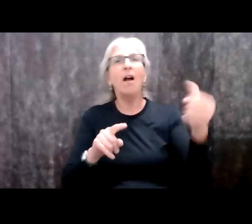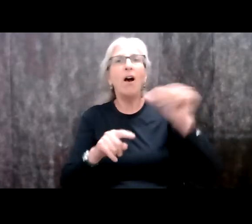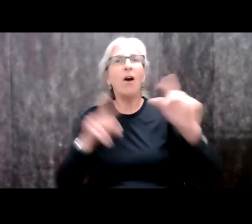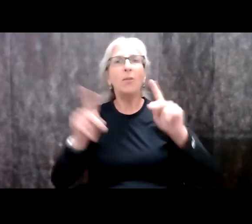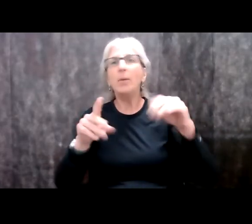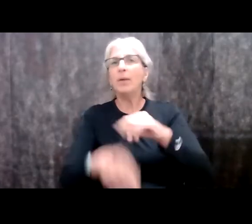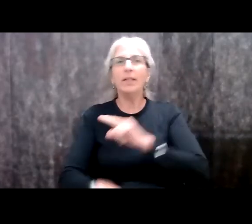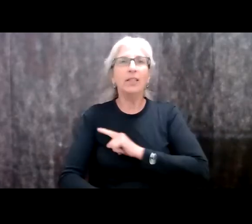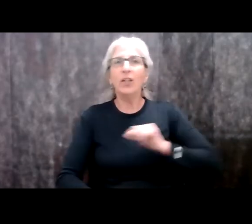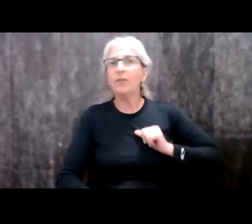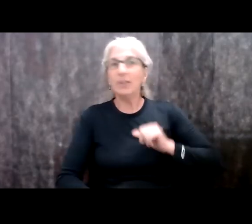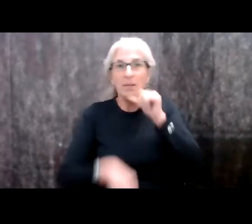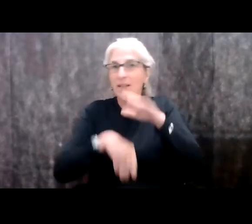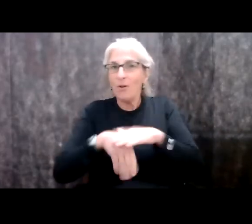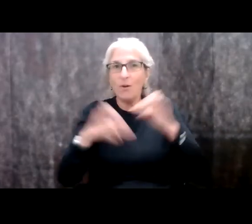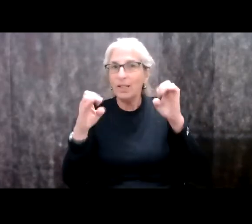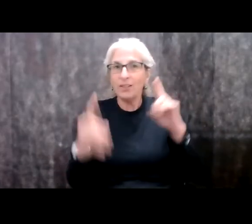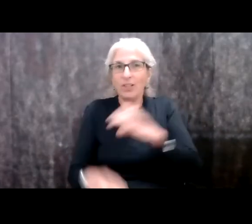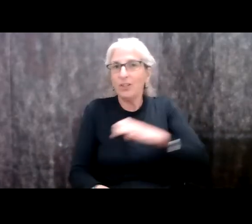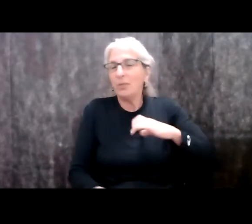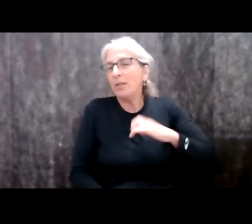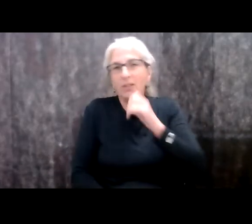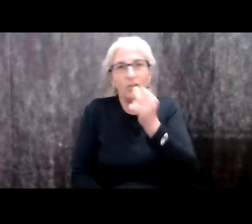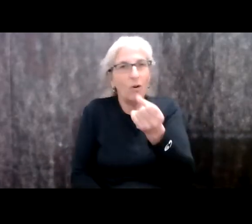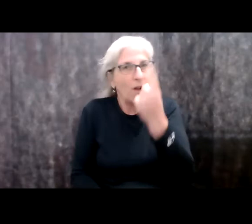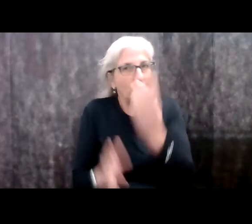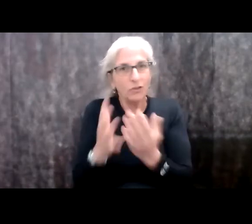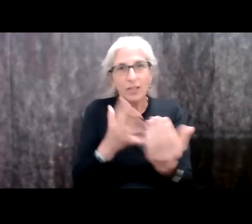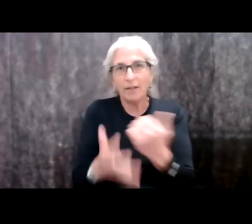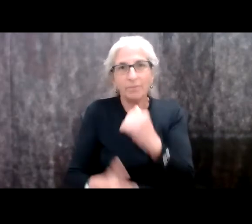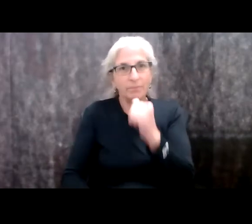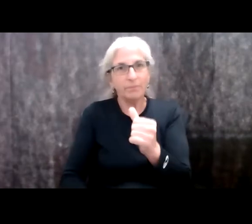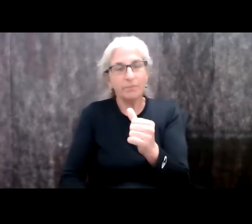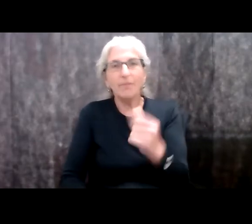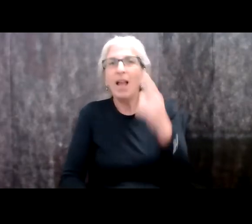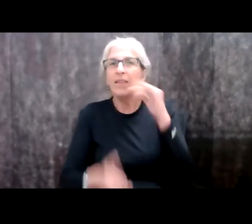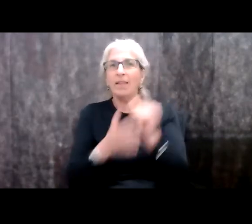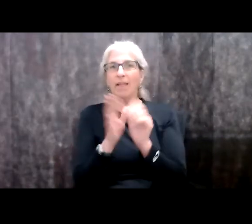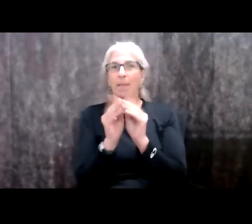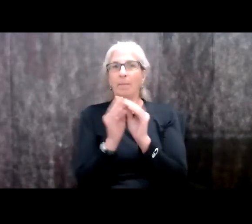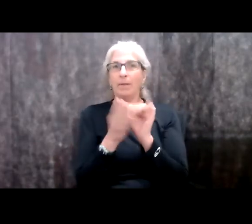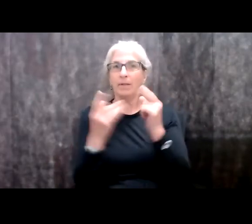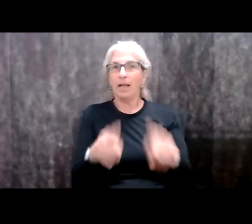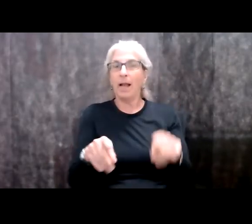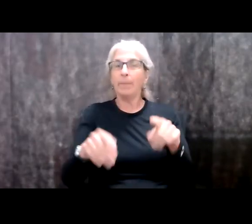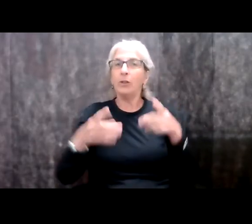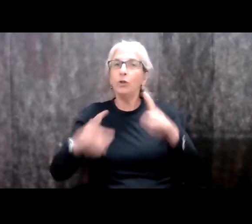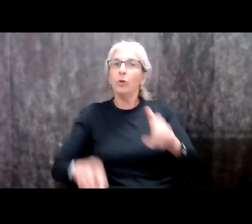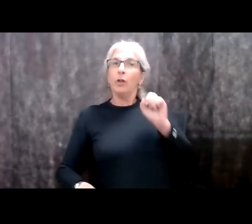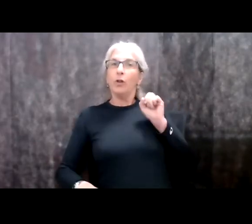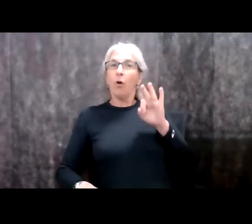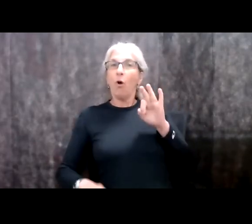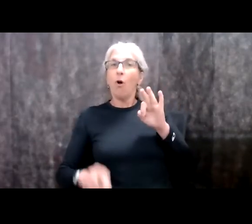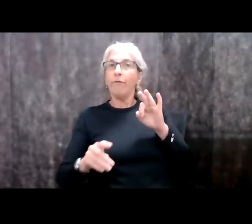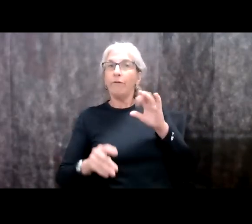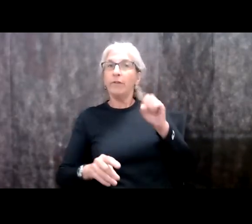have truly understand this. I think the meetings that happened in the off session amongst